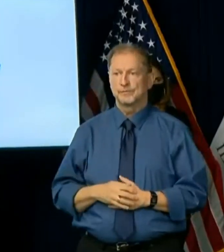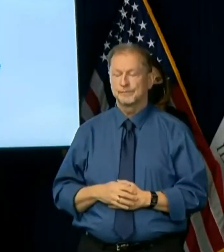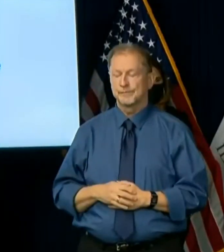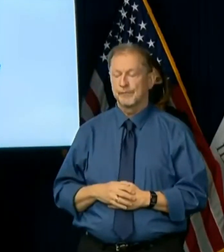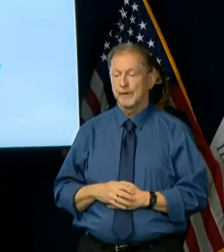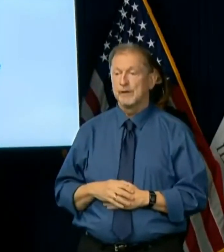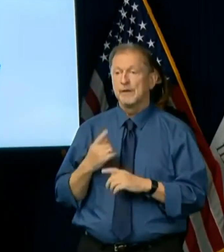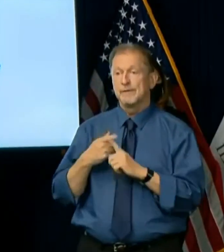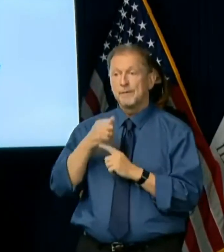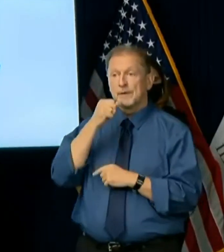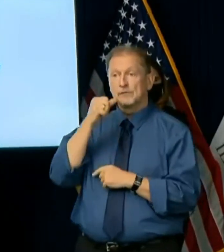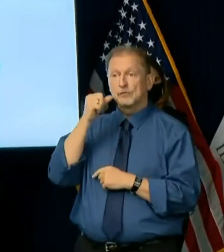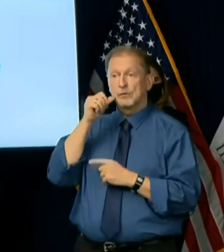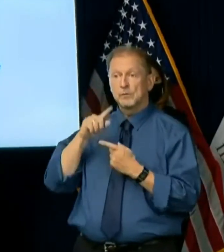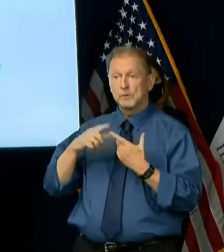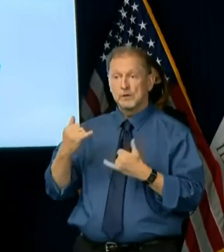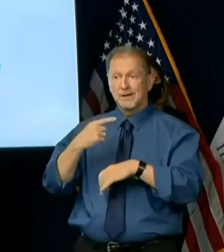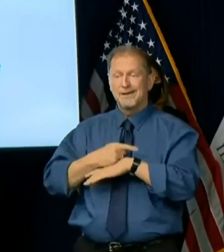past 24 hours,